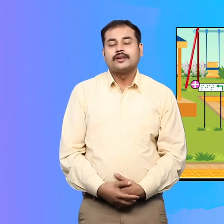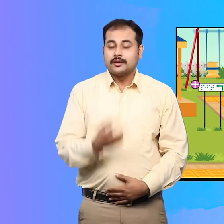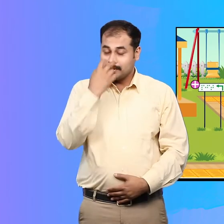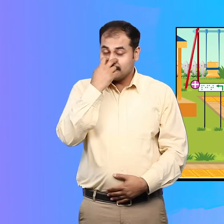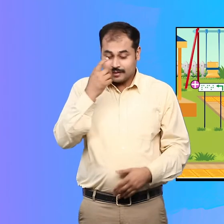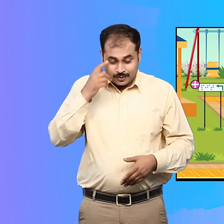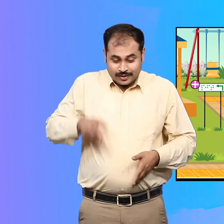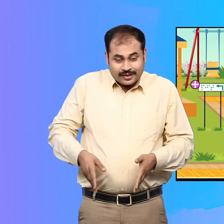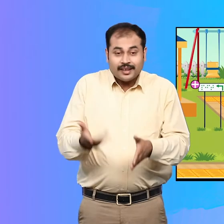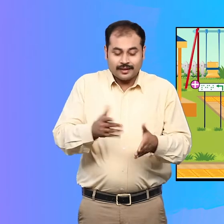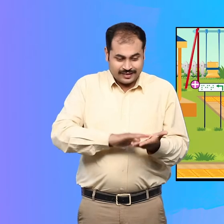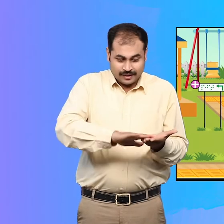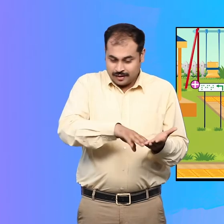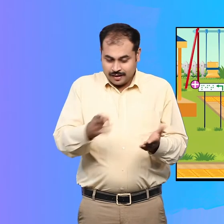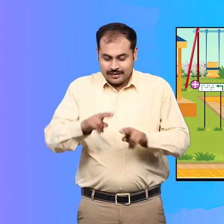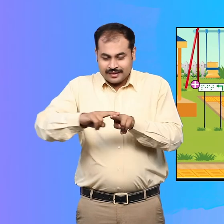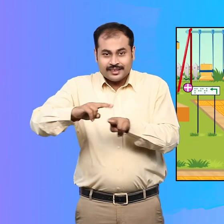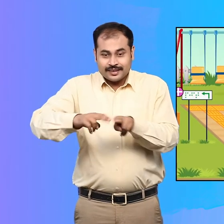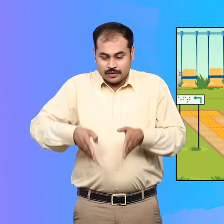tactile path to show way,